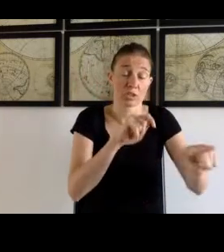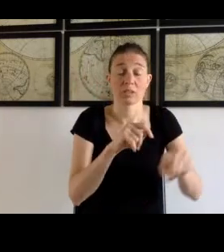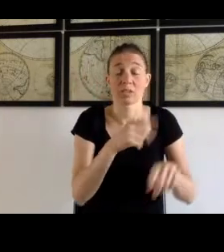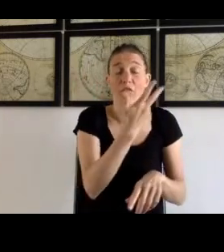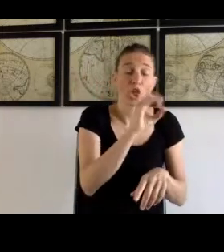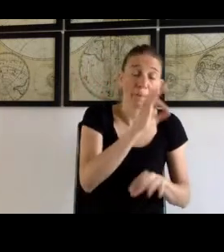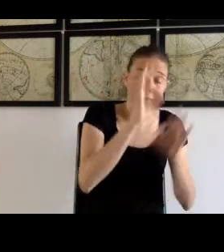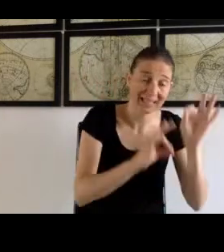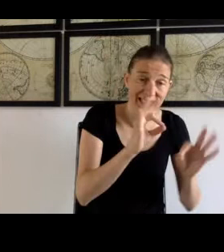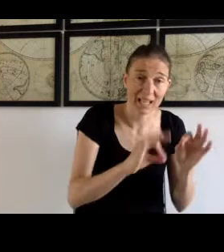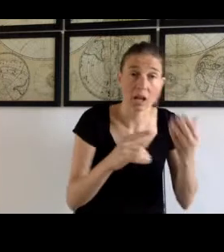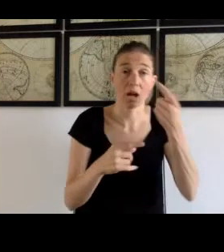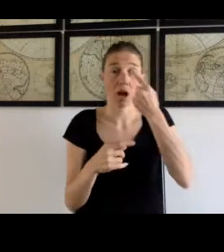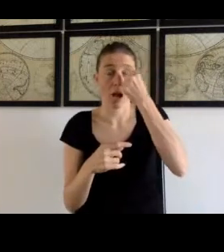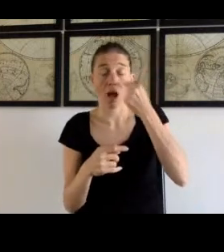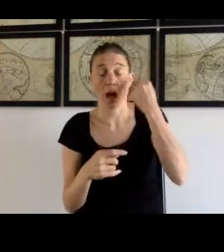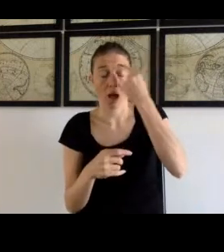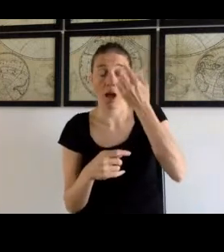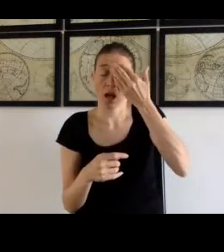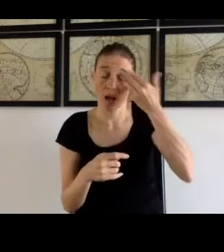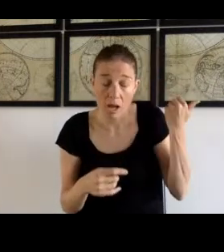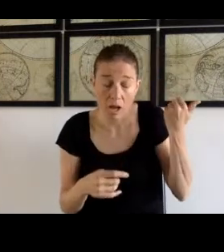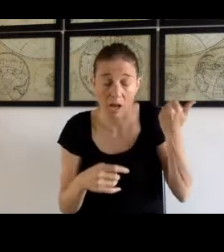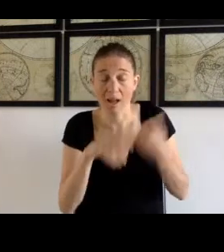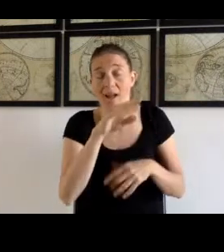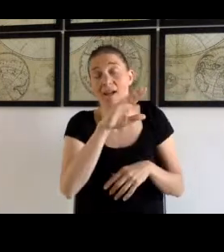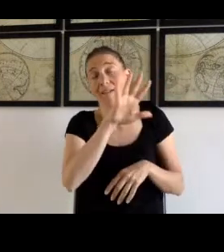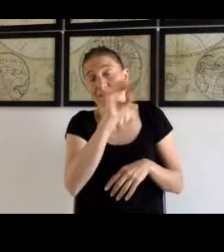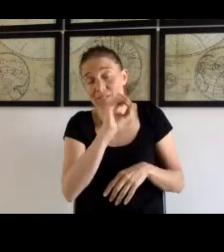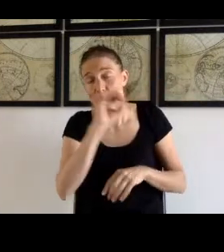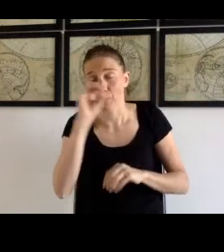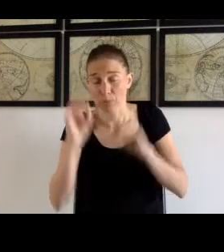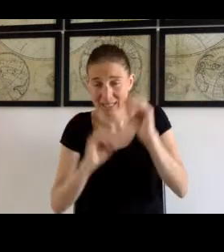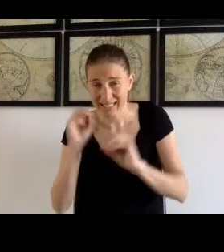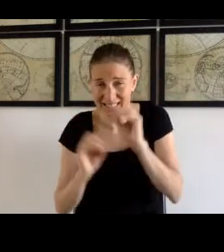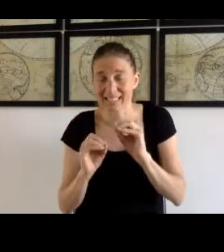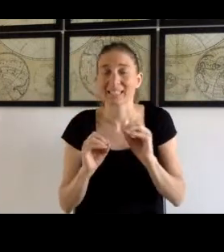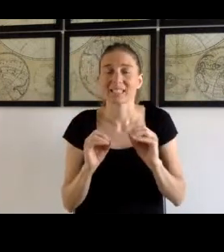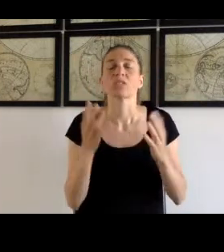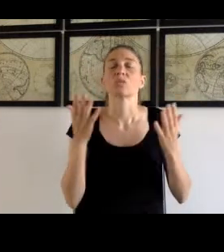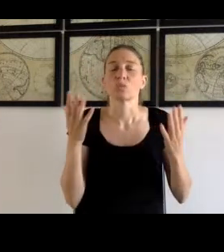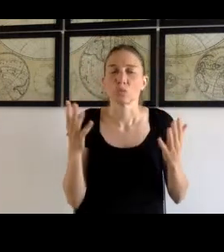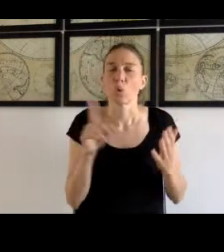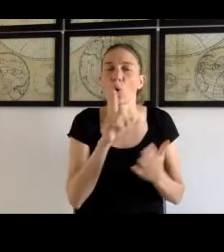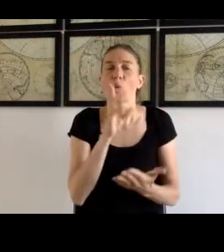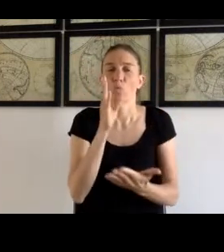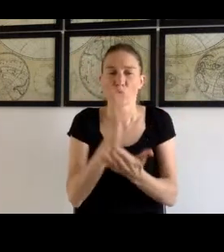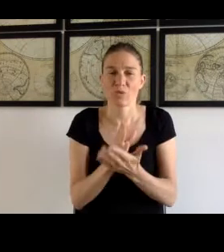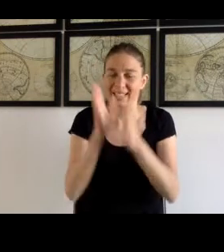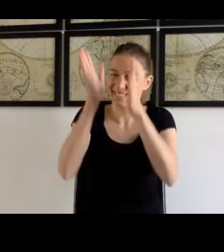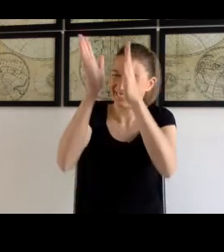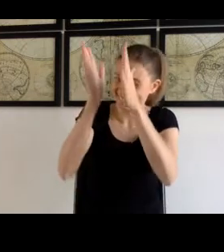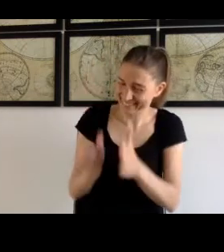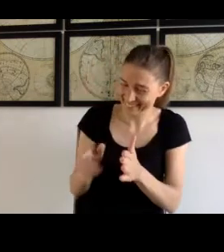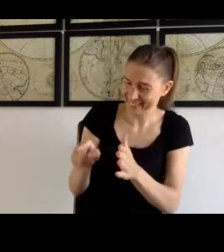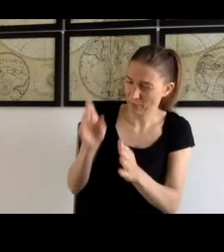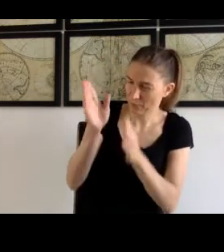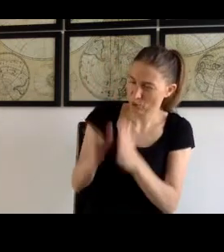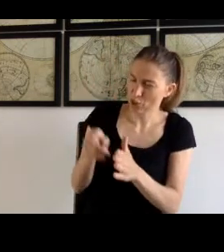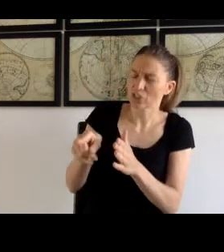you 66%. So it's especially about really percentage of disability. And in some